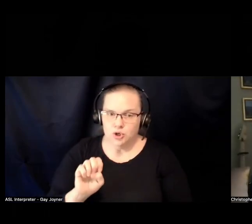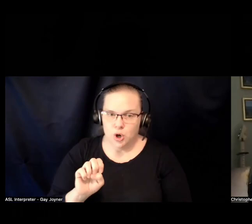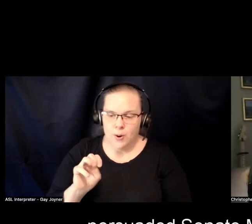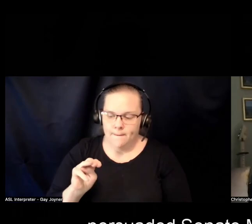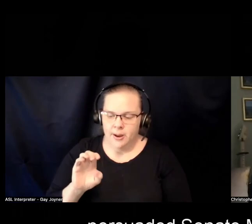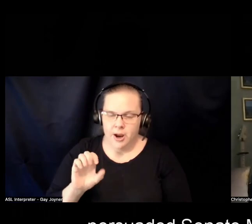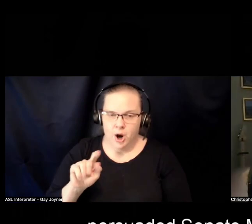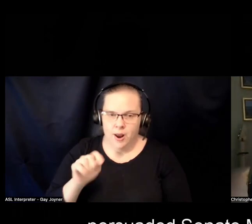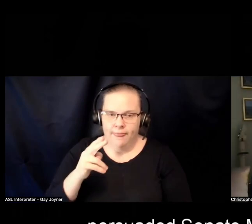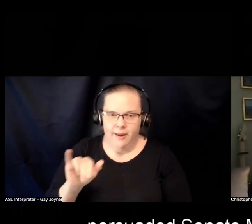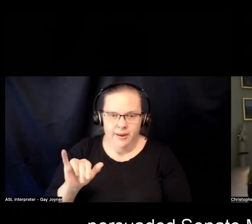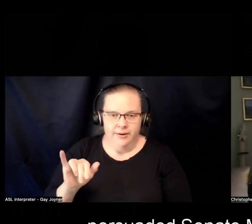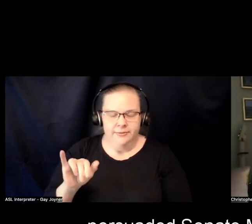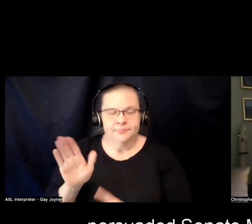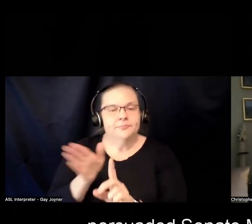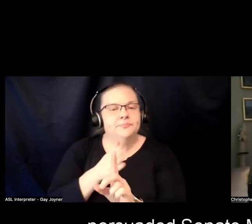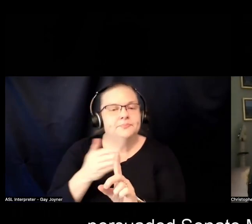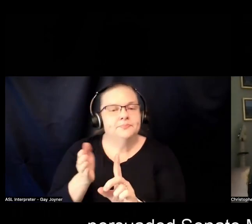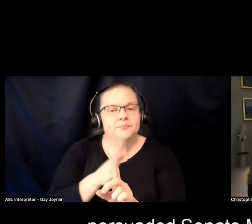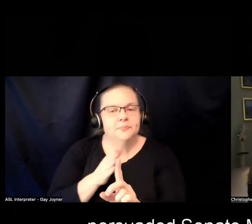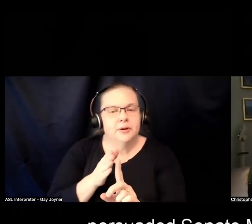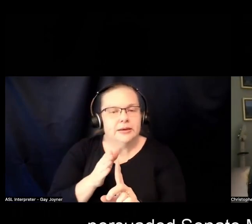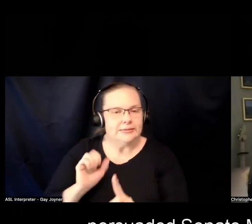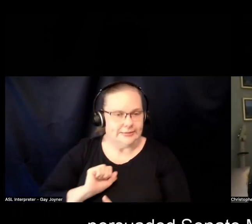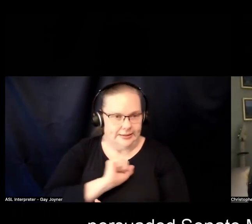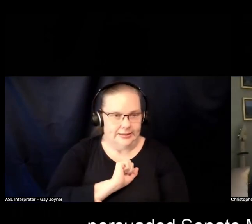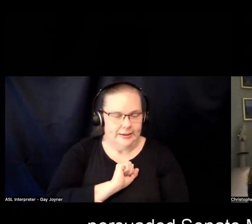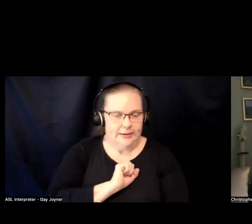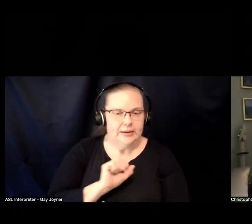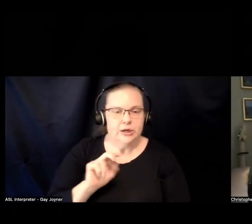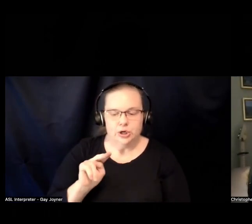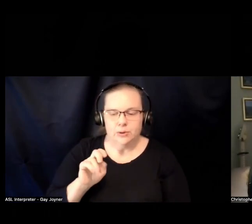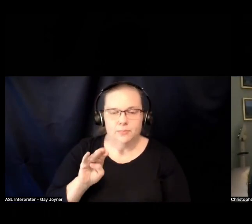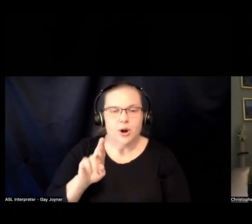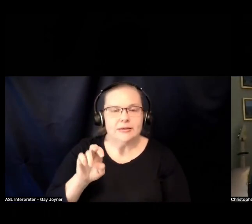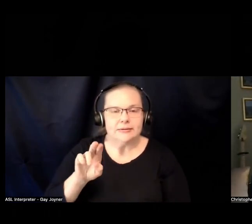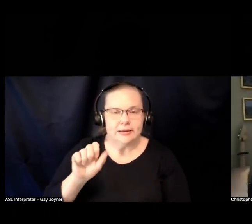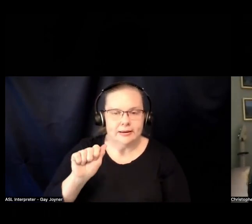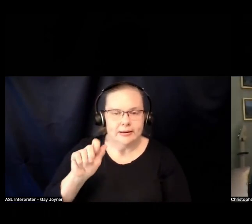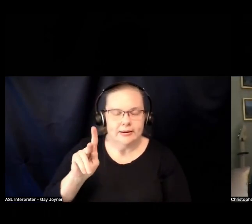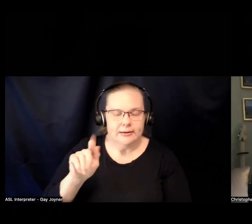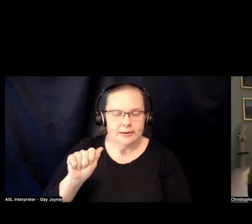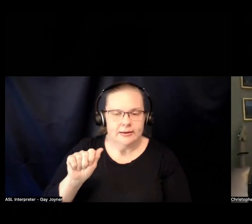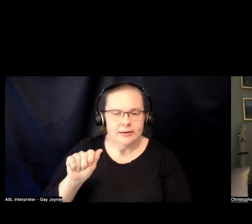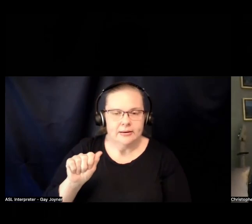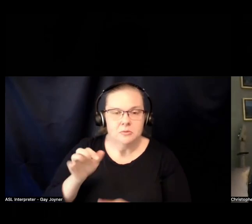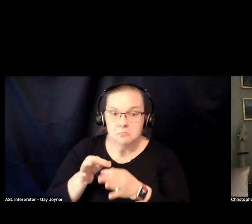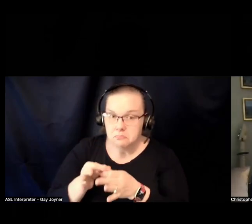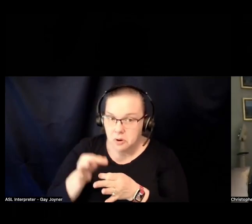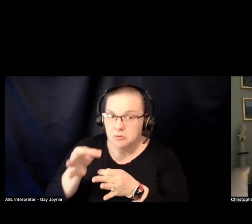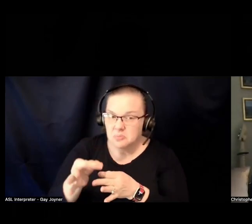Committee, persuaded Senate Minority Leader Nebraska's Kenneth Wherry to postpone Rosenberg's